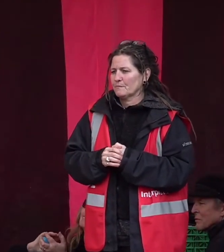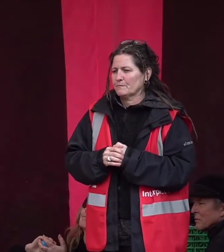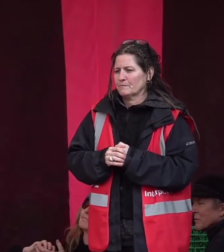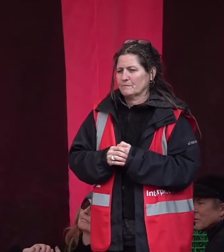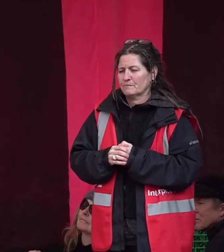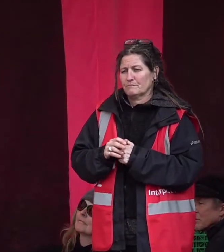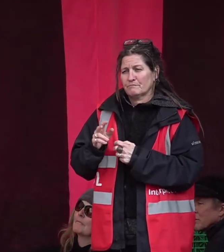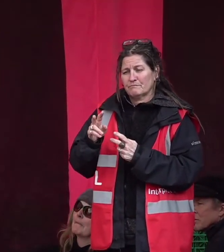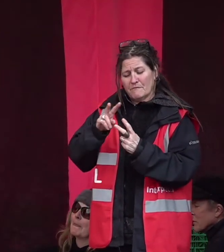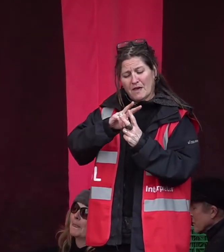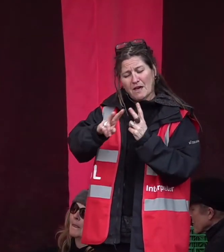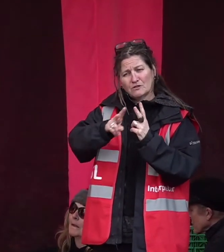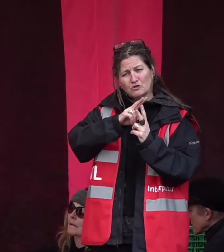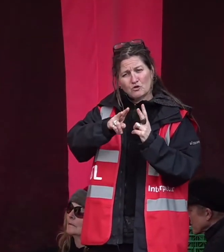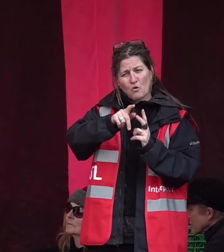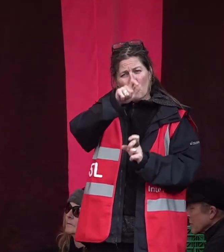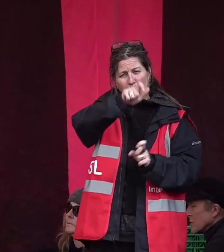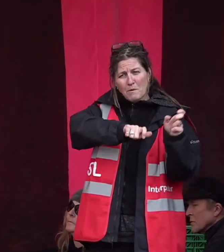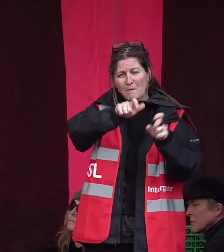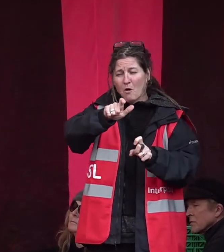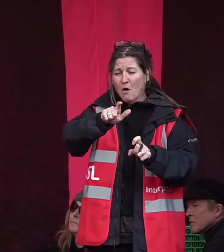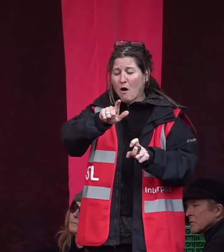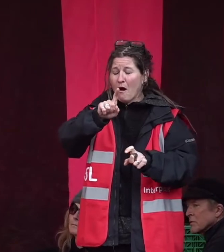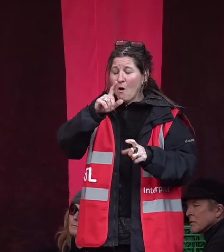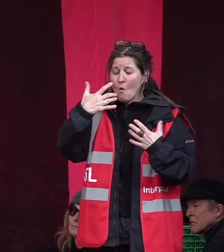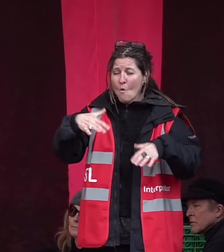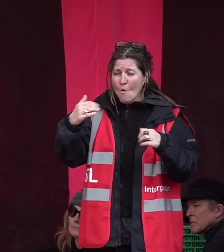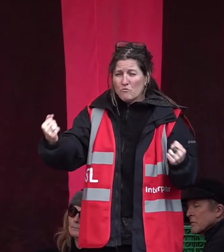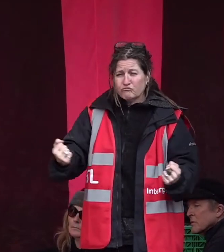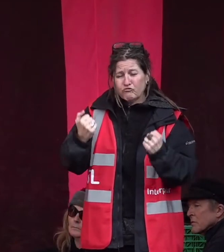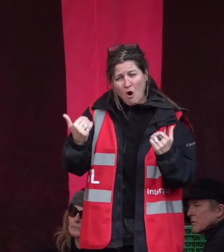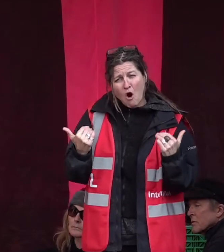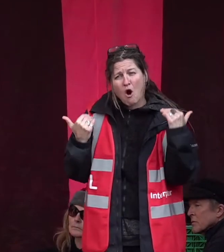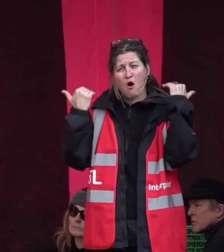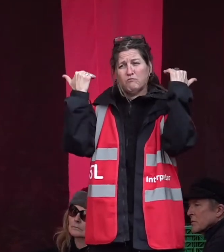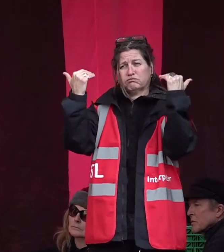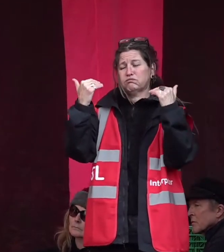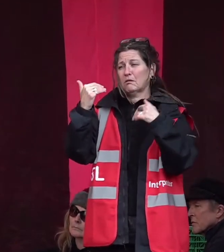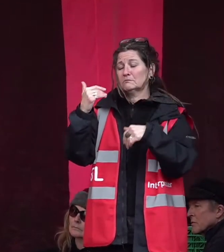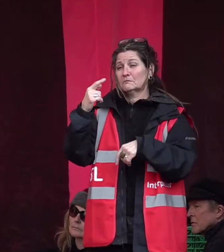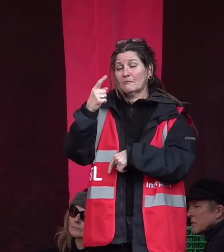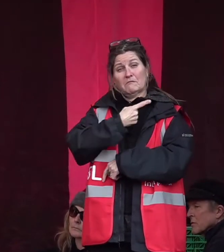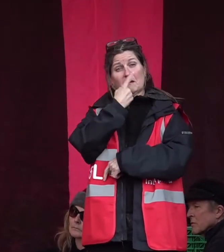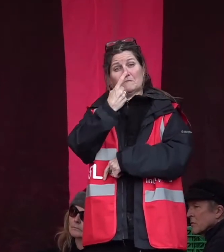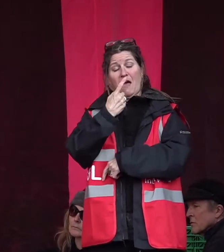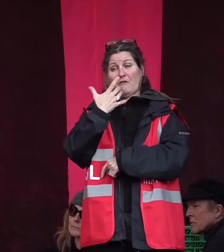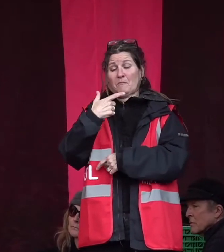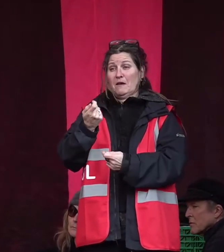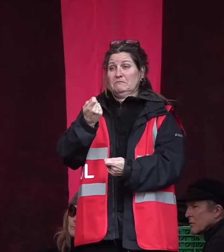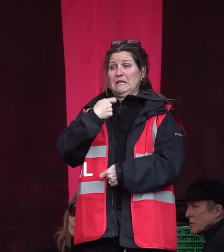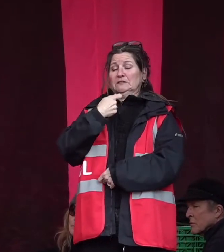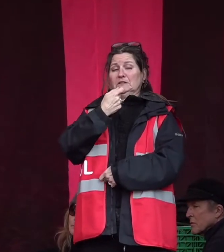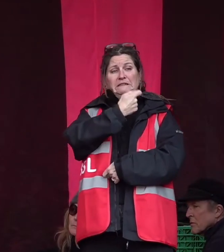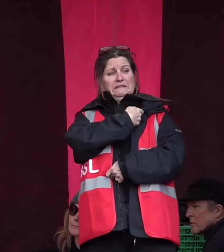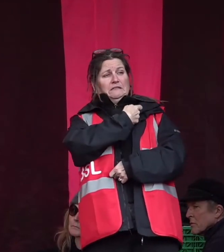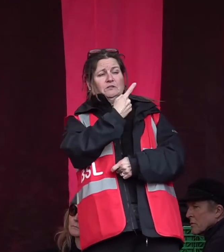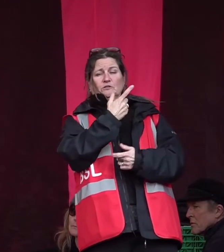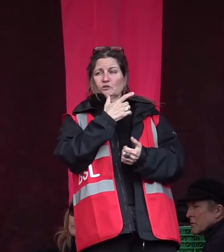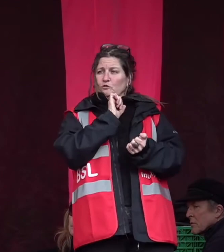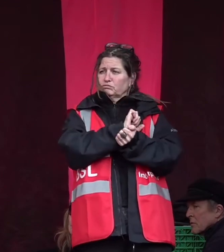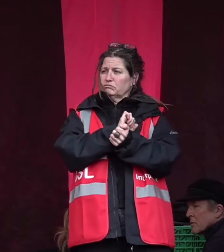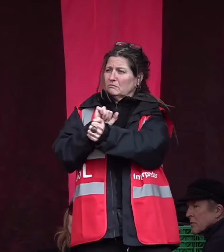These are two of the strongest people I know, and even in the face of these sentences, that is what Morgan said.